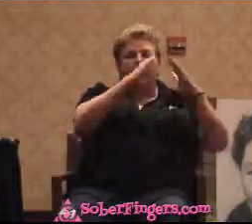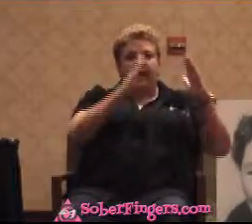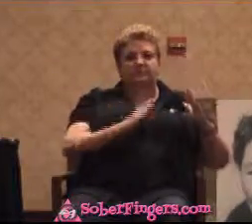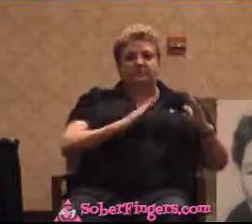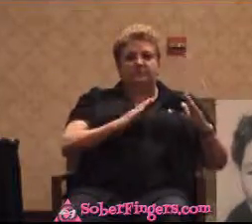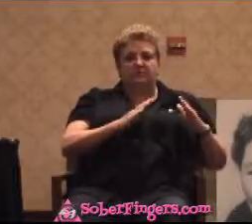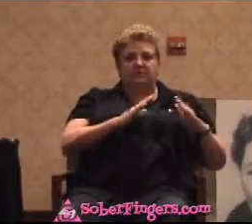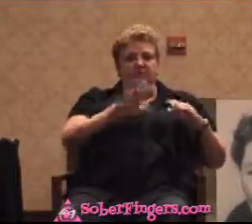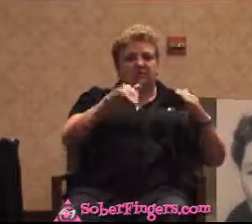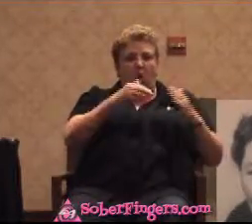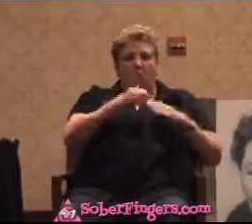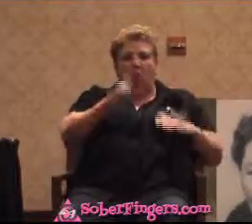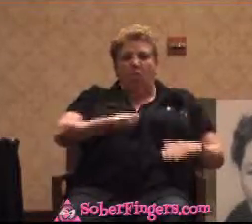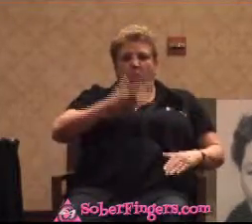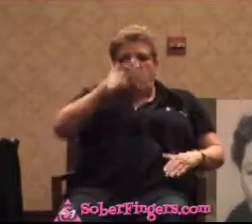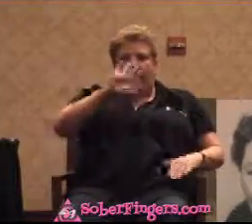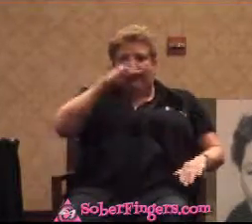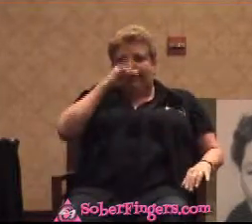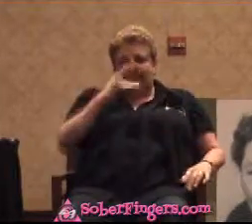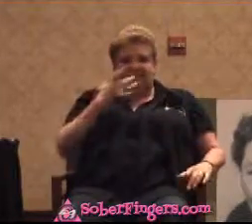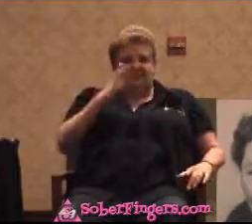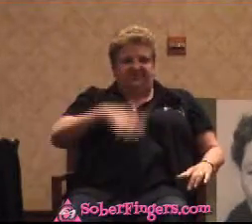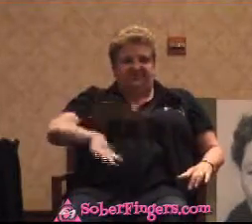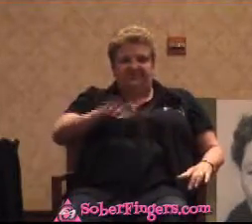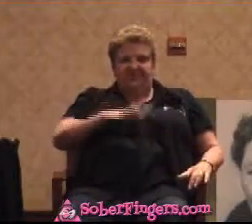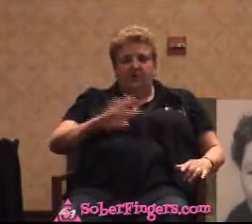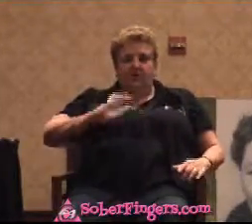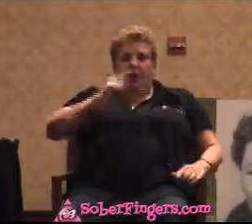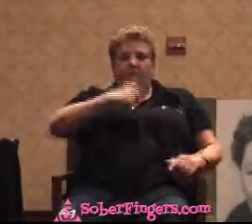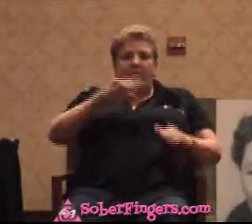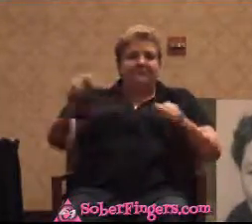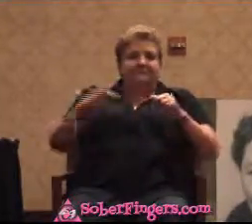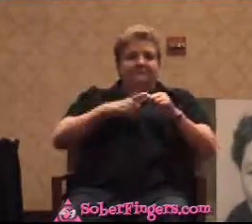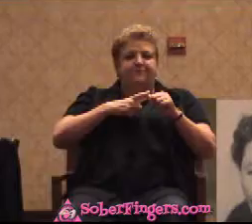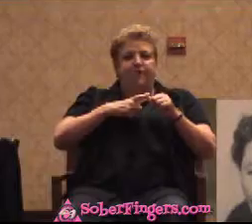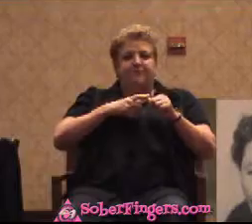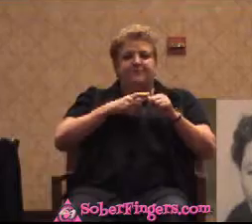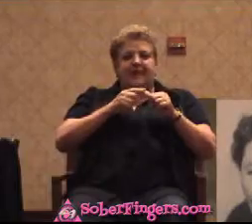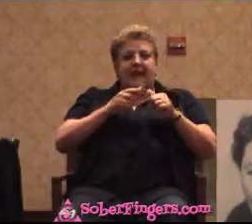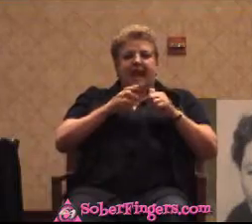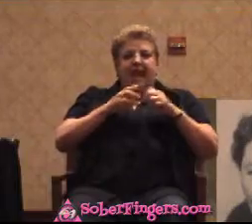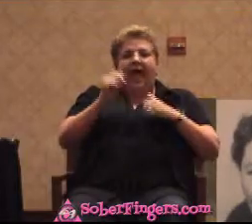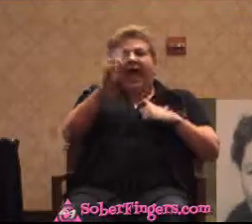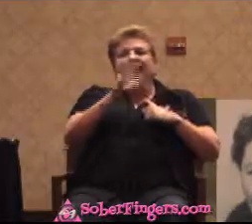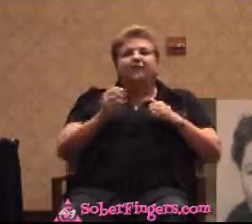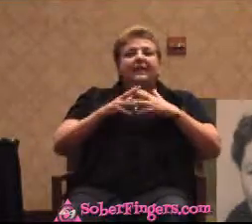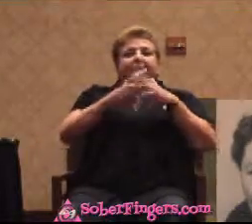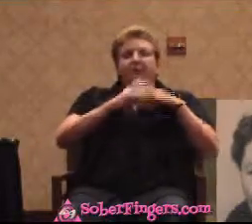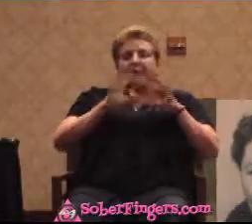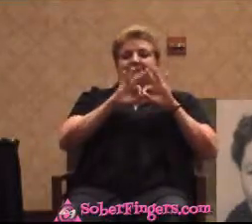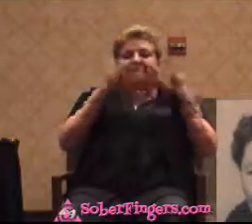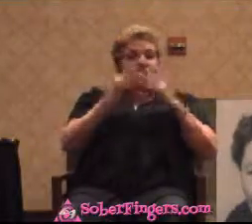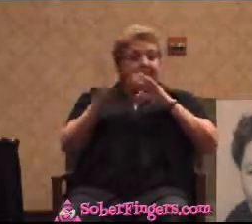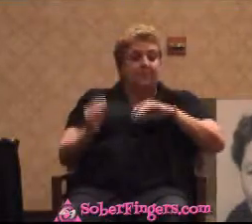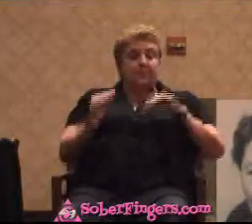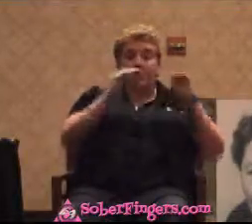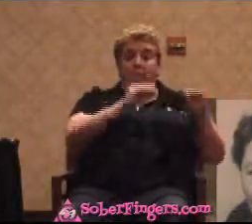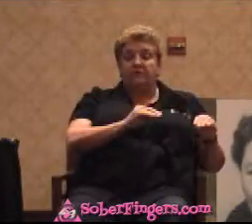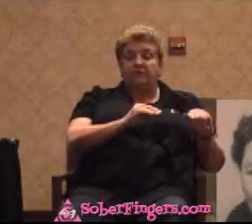neighborhood. And we were the first African-American family to move into this all-white neighborhood. So from the age of 13 to 20, I wasn't